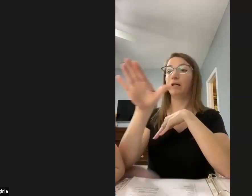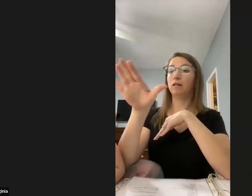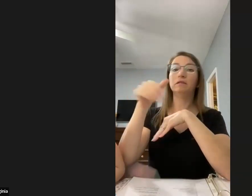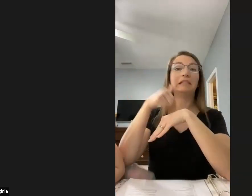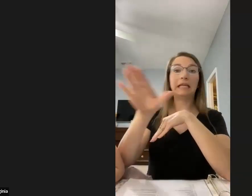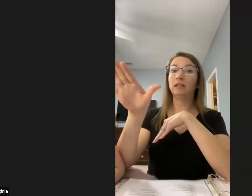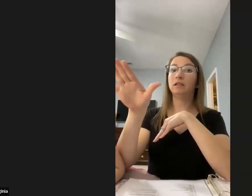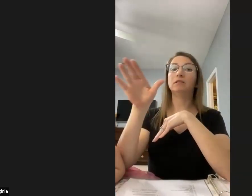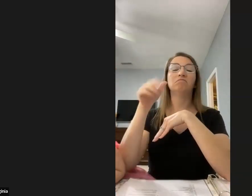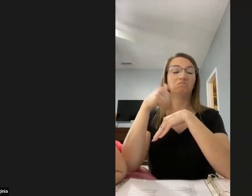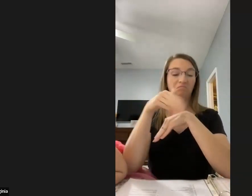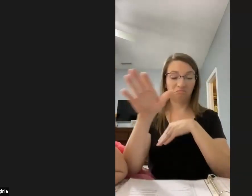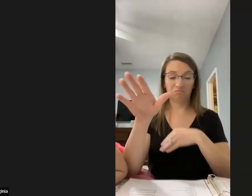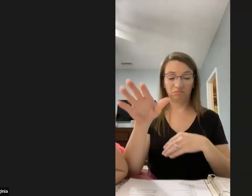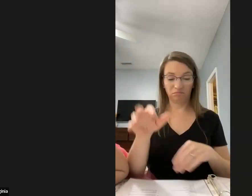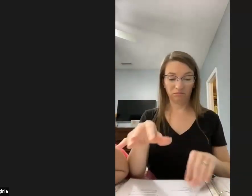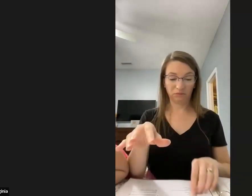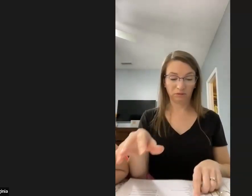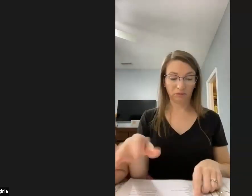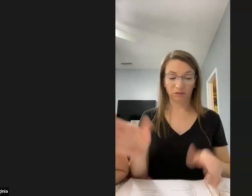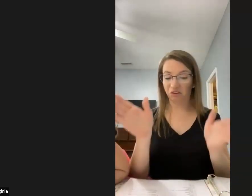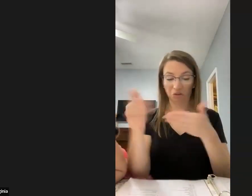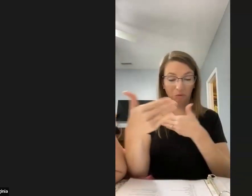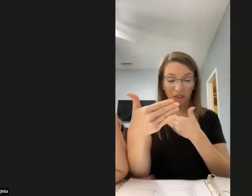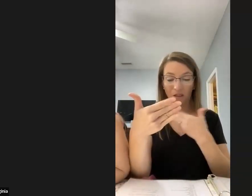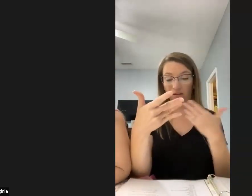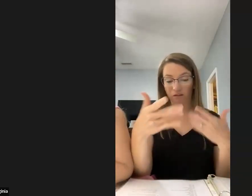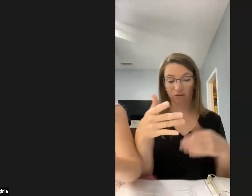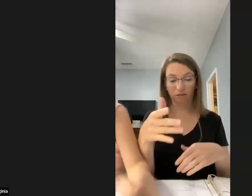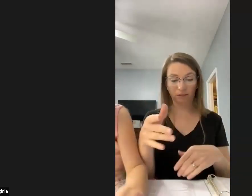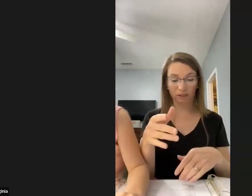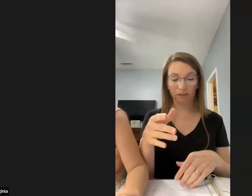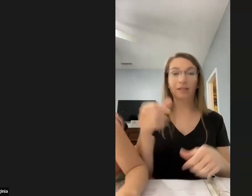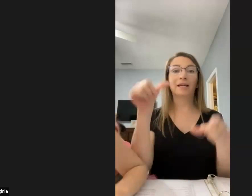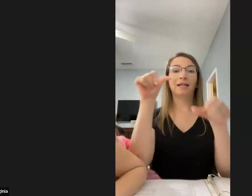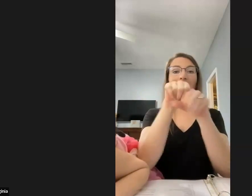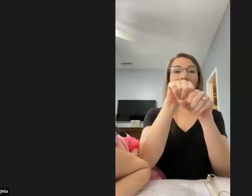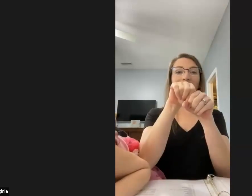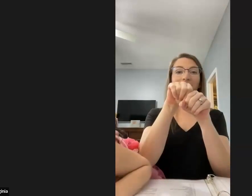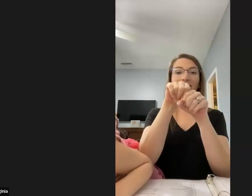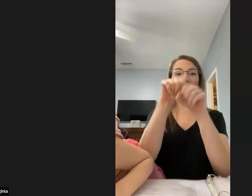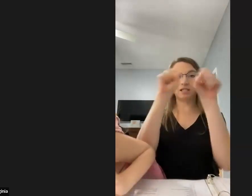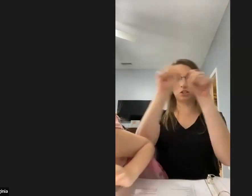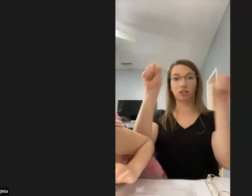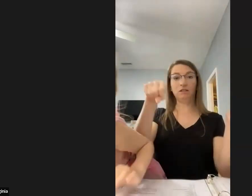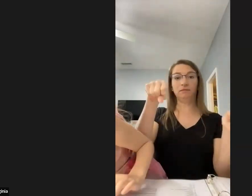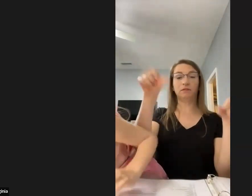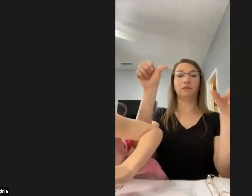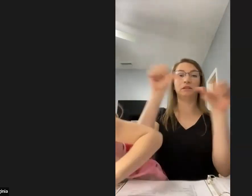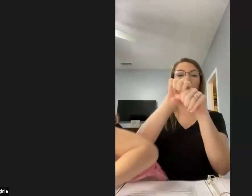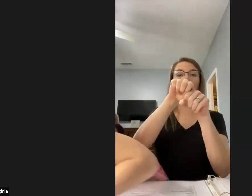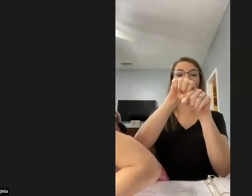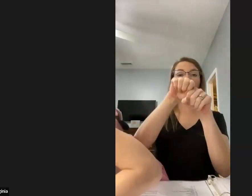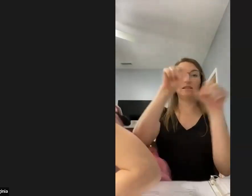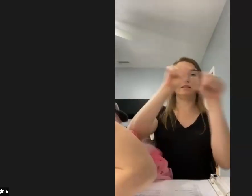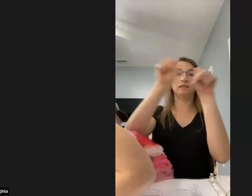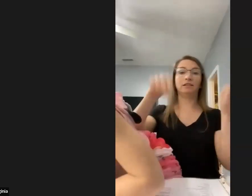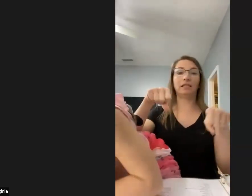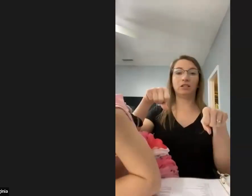Mail, send. You can do a box. Gas station. So this is gas and then